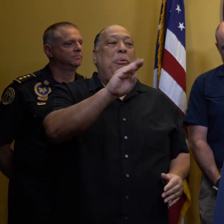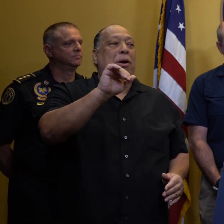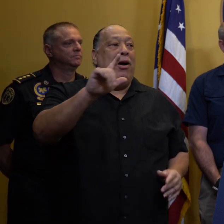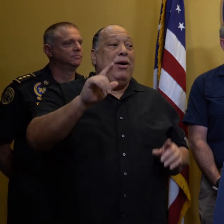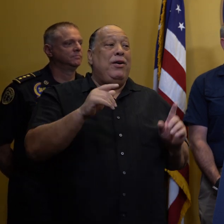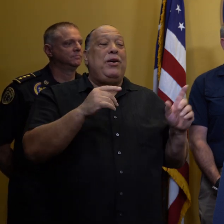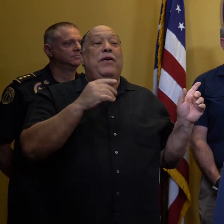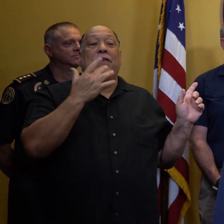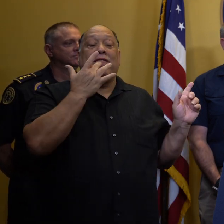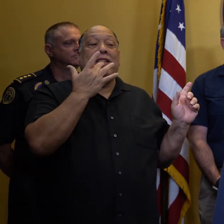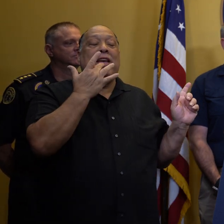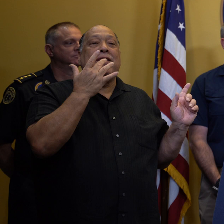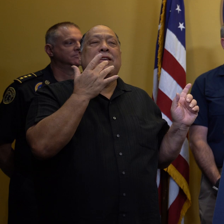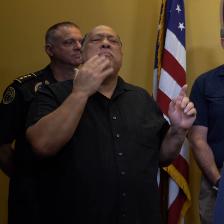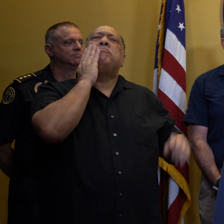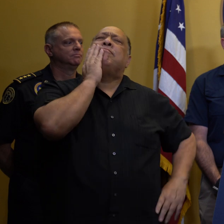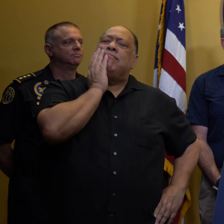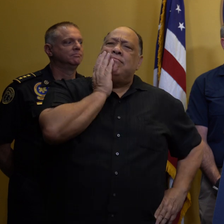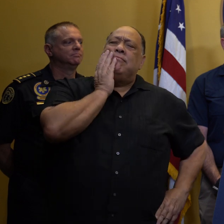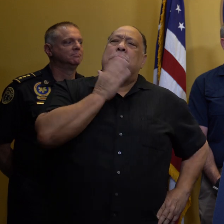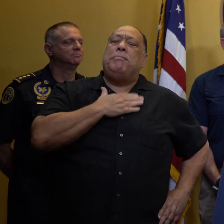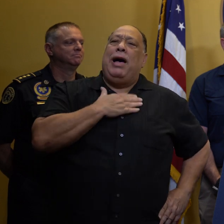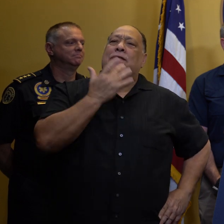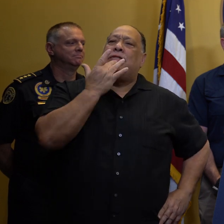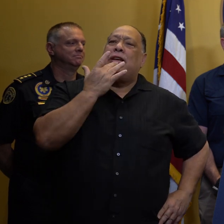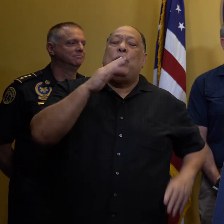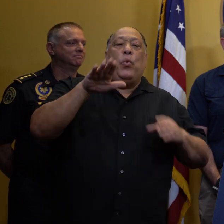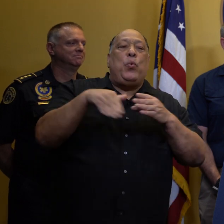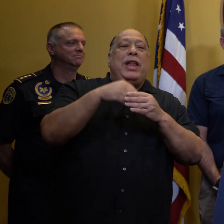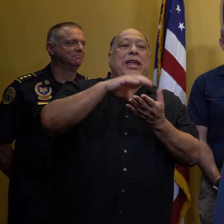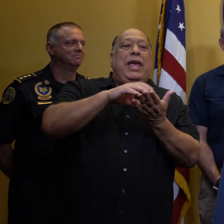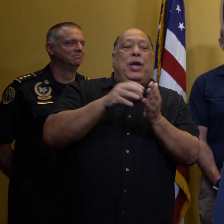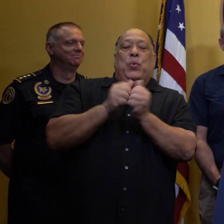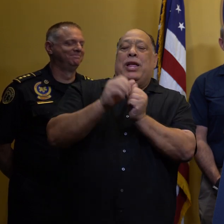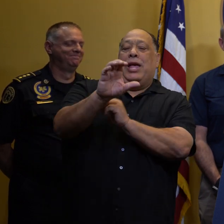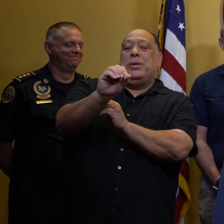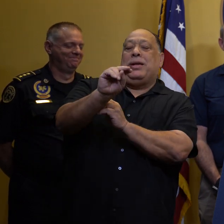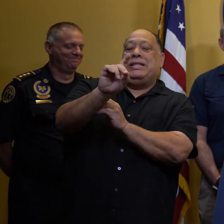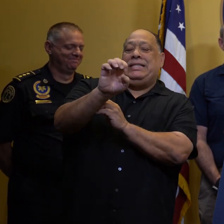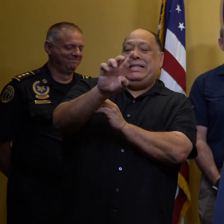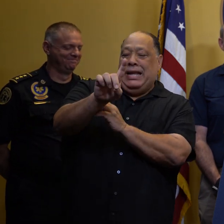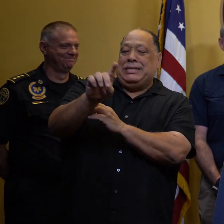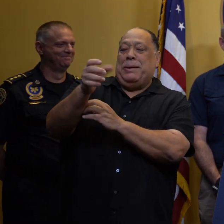much. What's your flavor? Mayor? You know, mine is wedding cake with condensed milk.